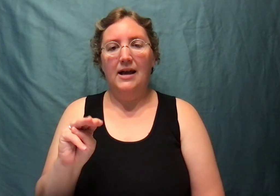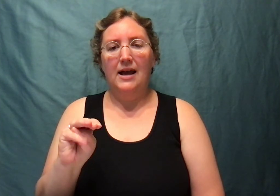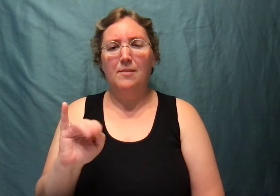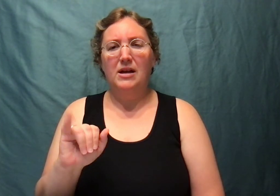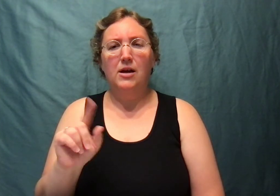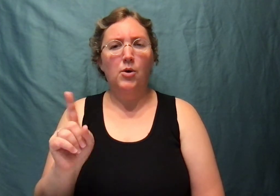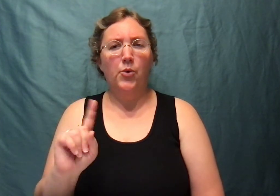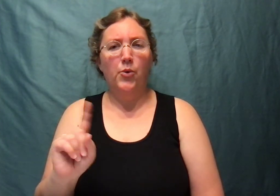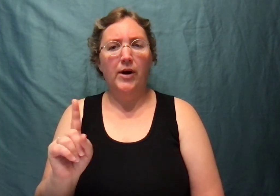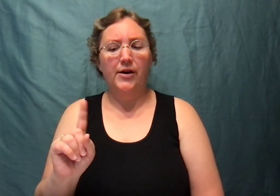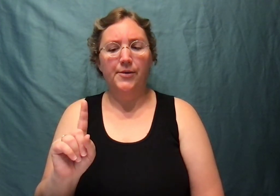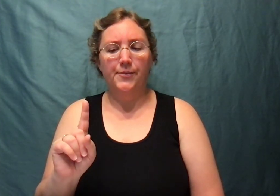Miami, where?